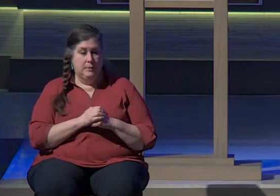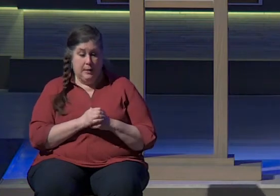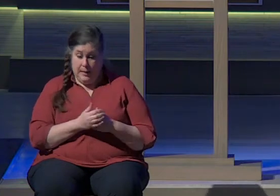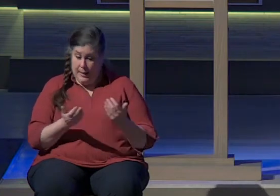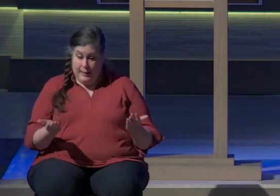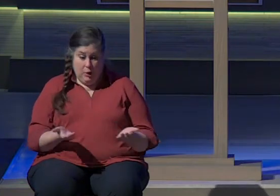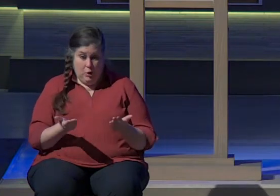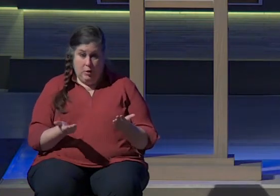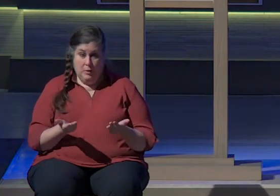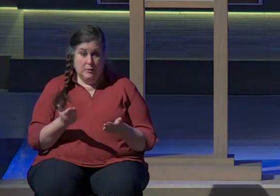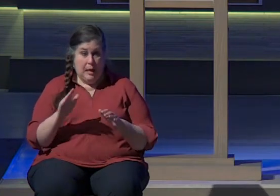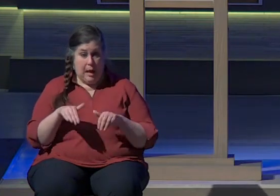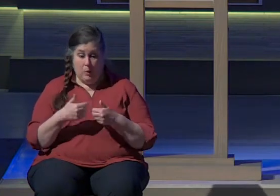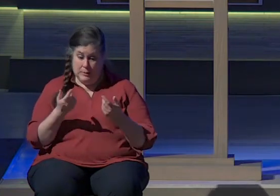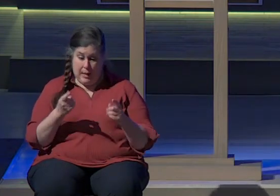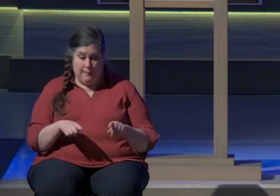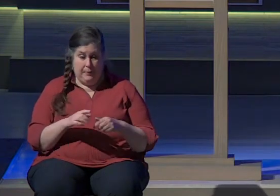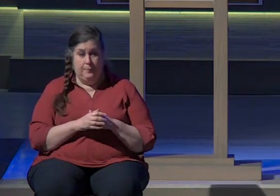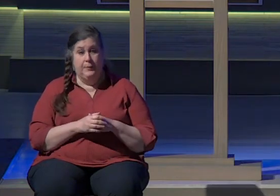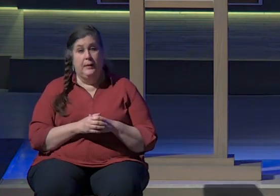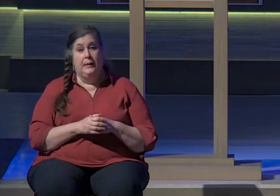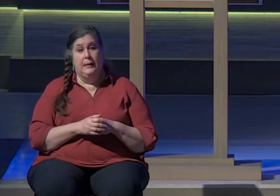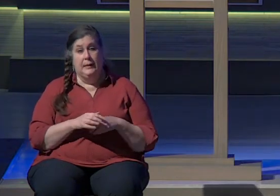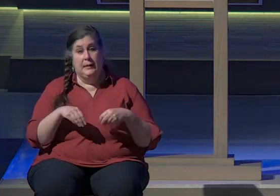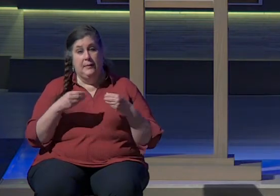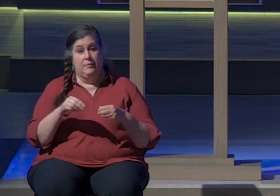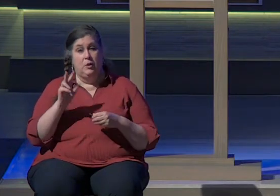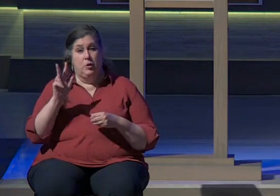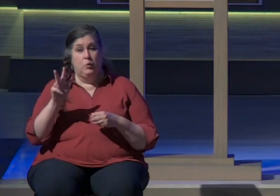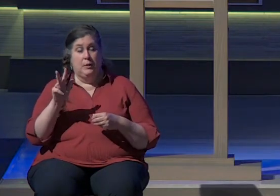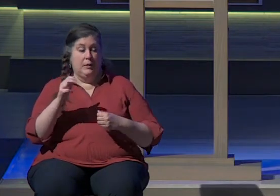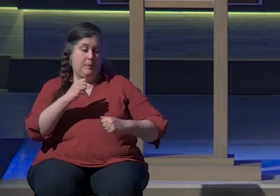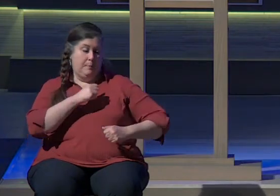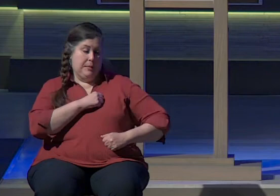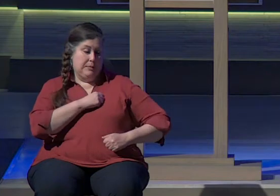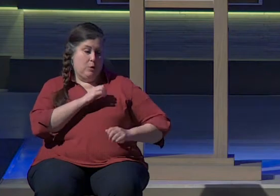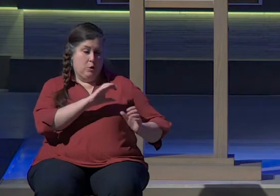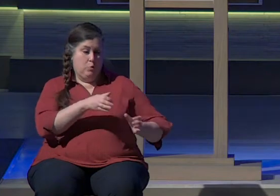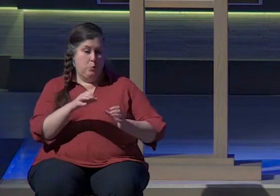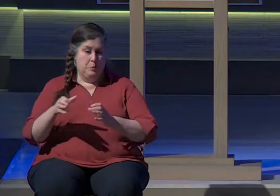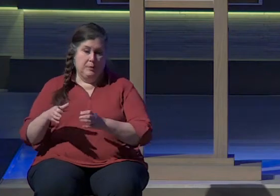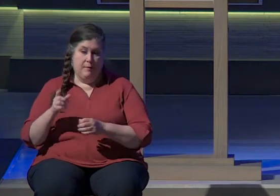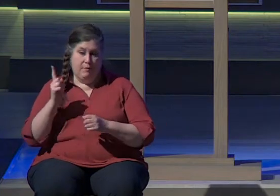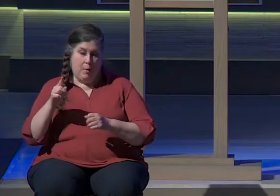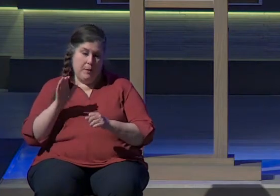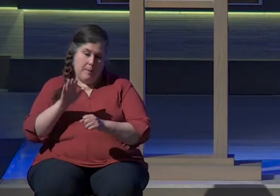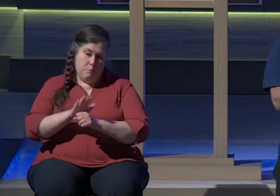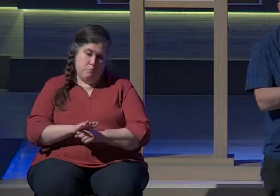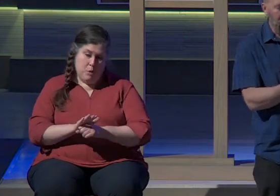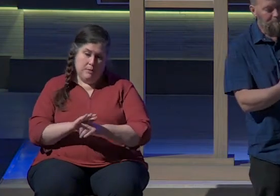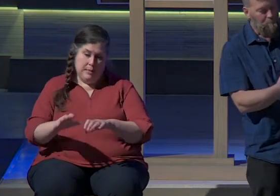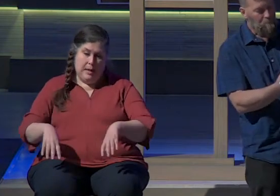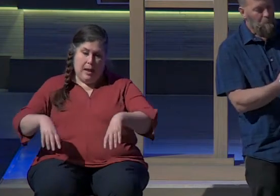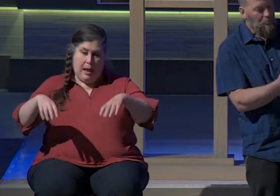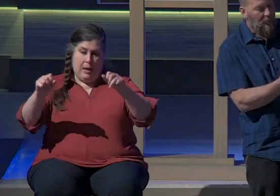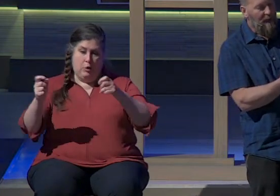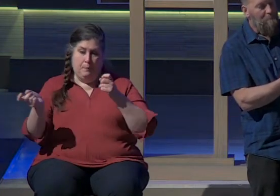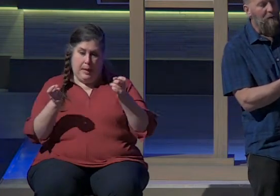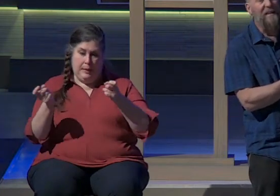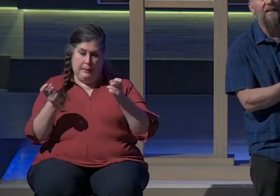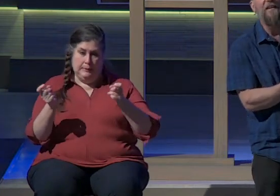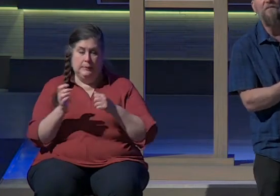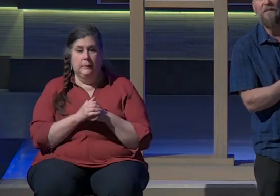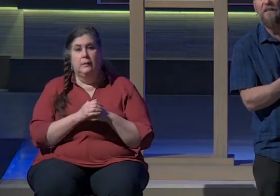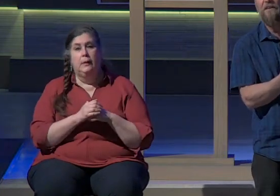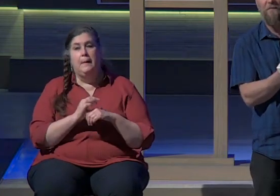is. Here's how it's happened. Okay, and he cites three military groups that have come and oppressed and occupied.